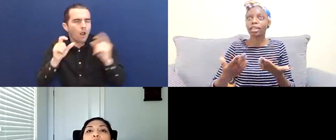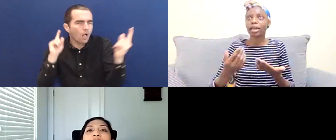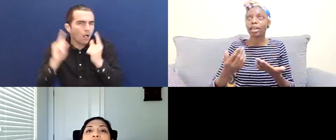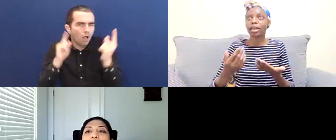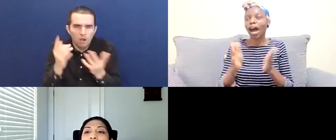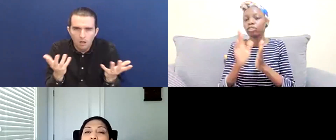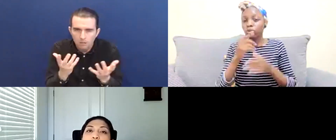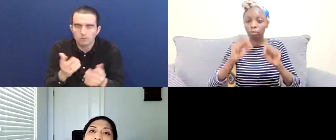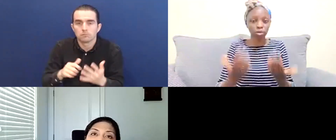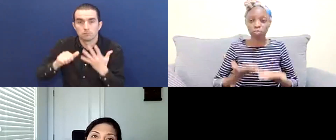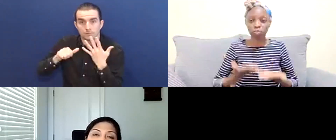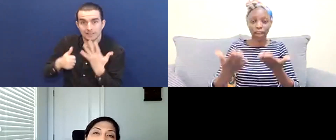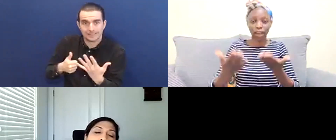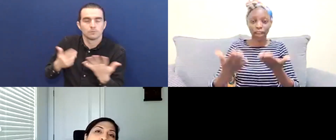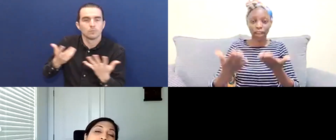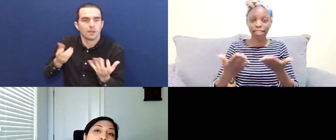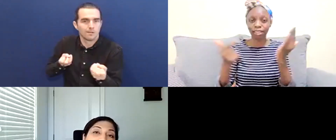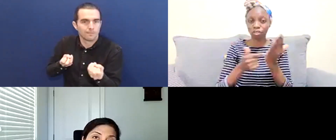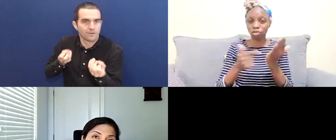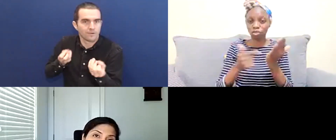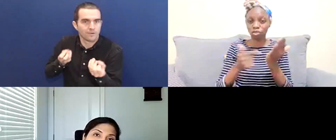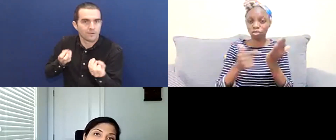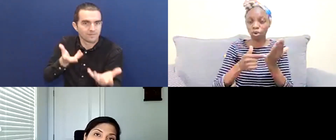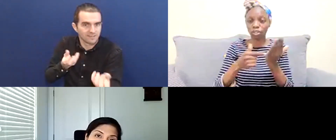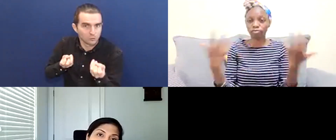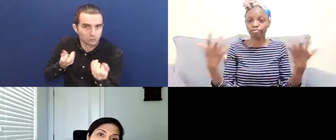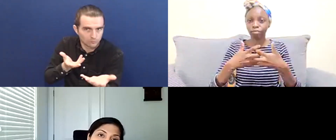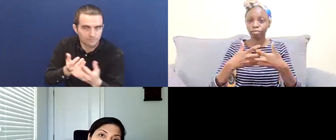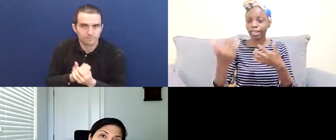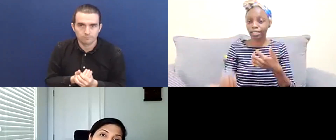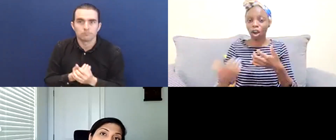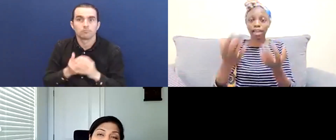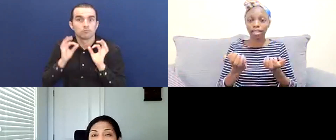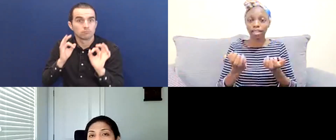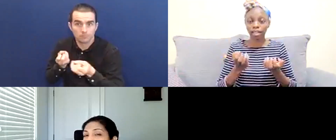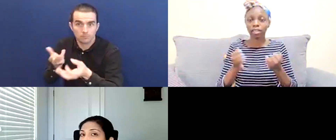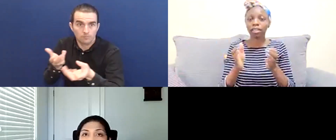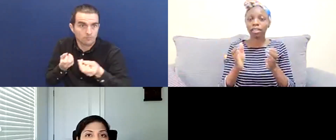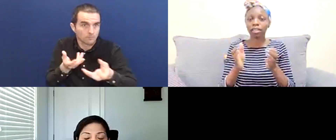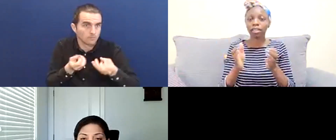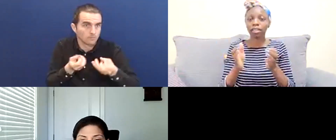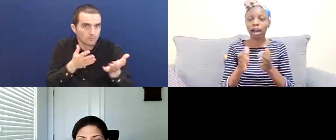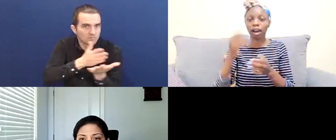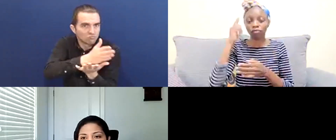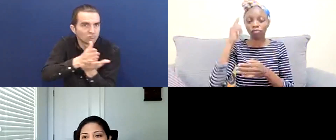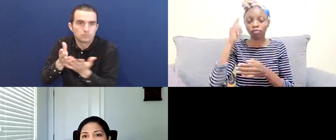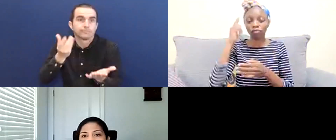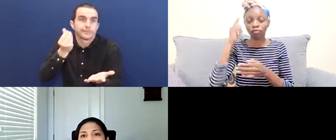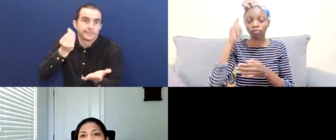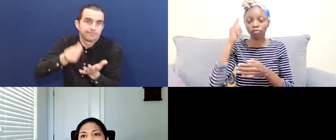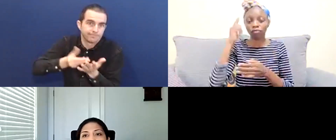Who is being able to provide the technology in matching the child's needs to the appropriate technology